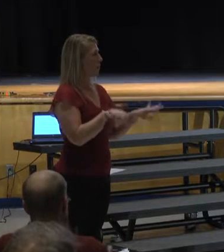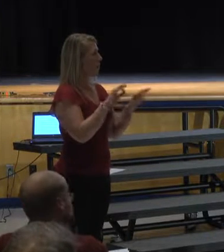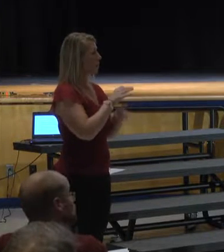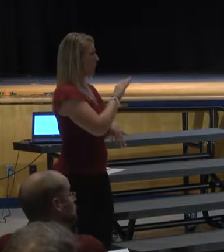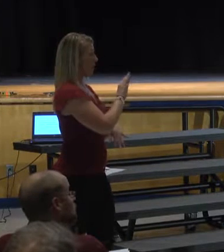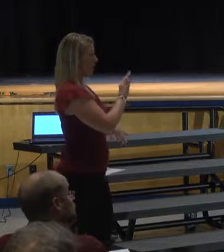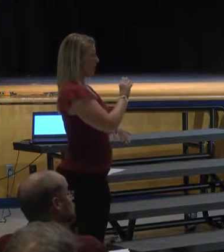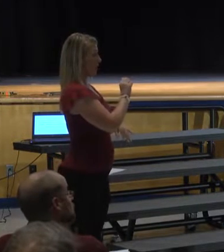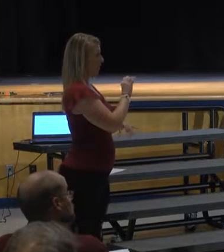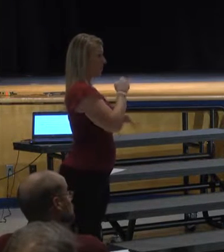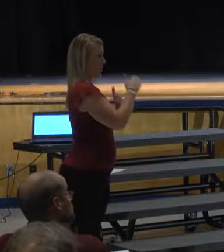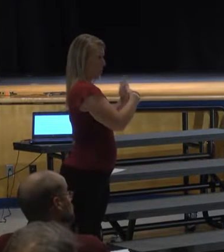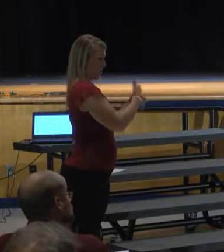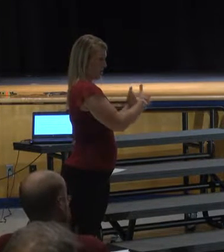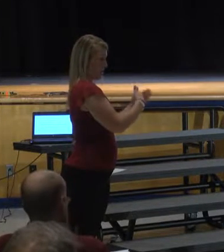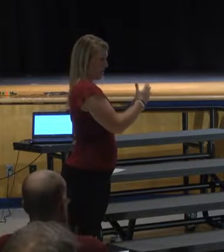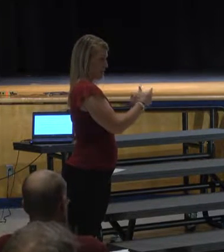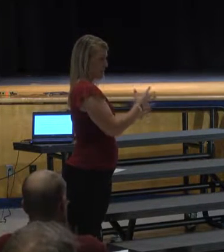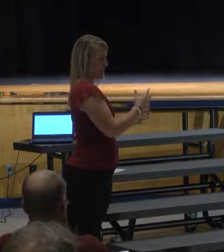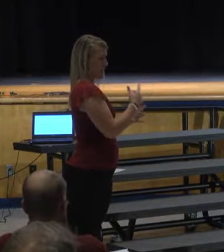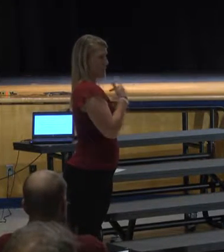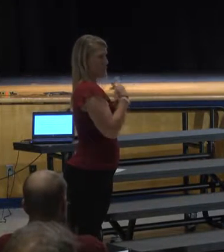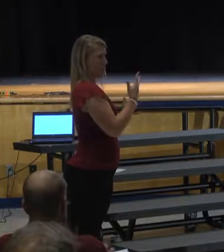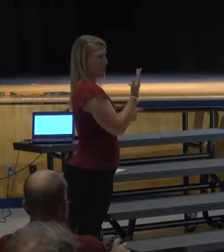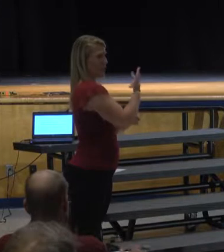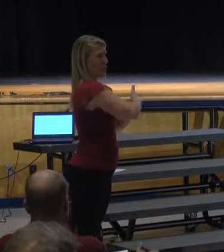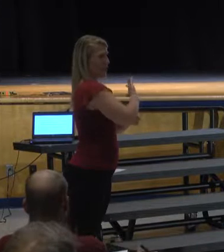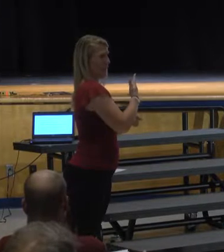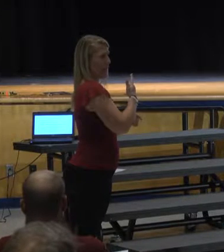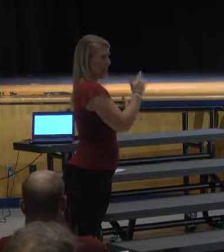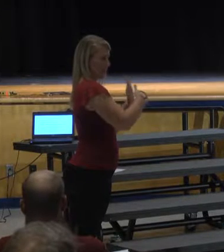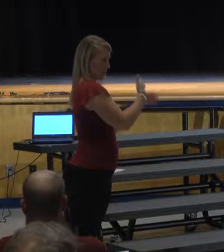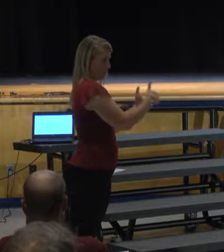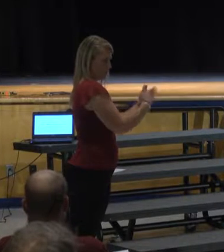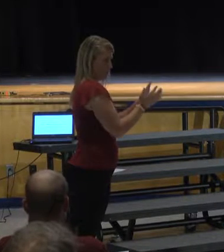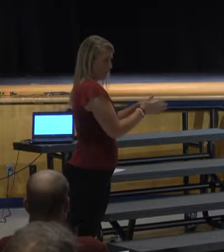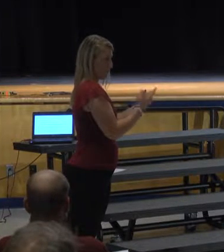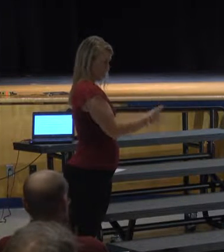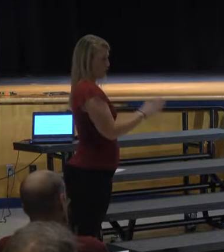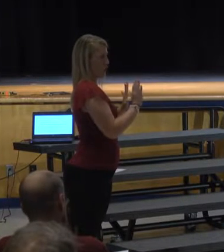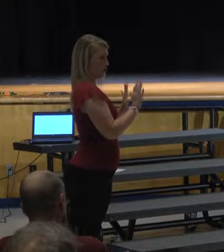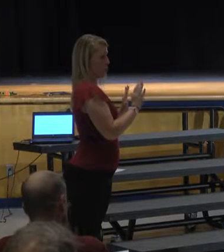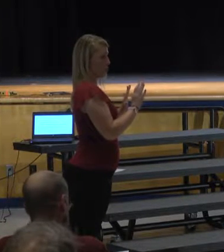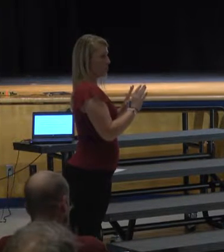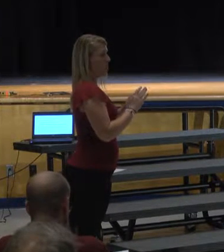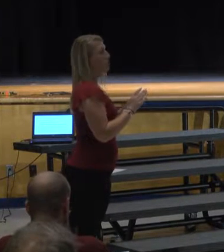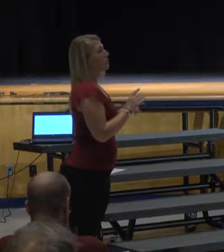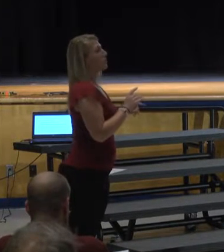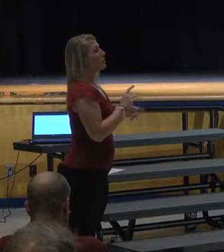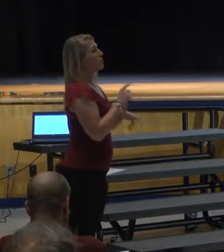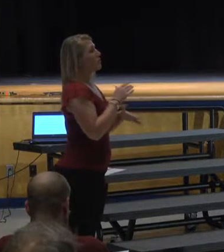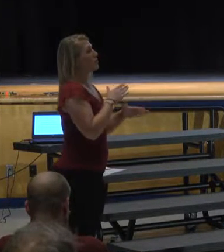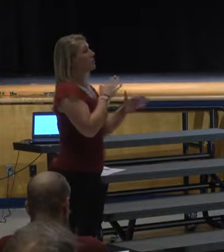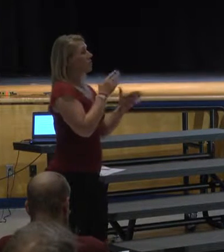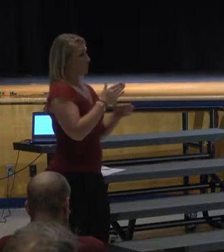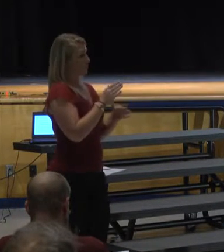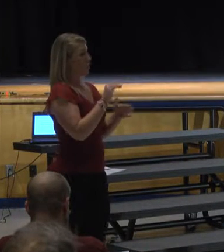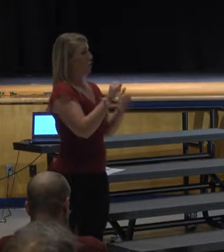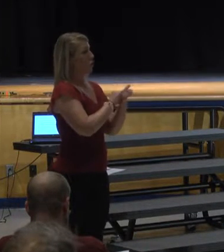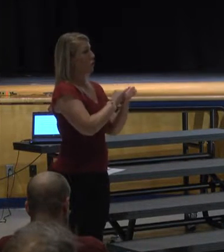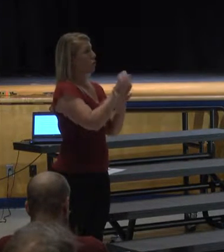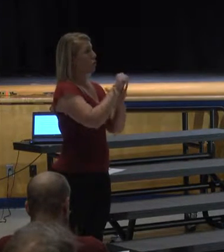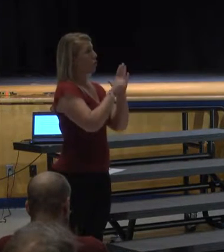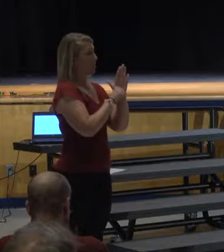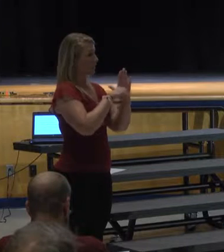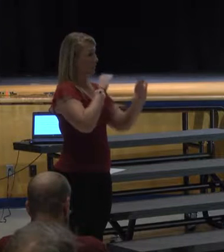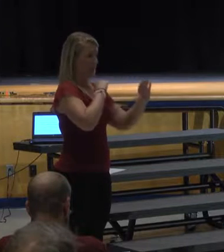processed, which usually takes only about 3 days if you've done the FSA IDs on it, then New York State sends you an